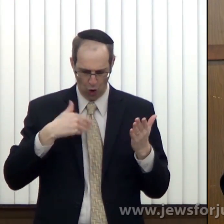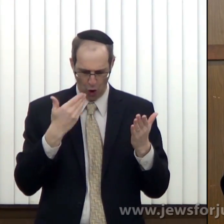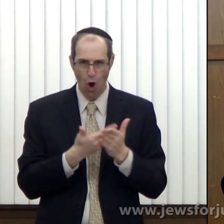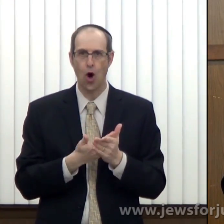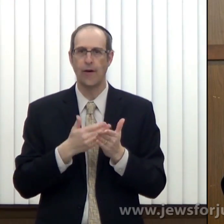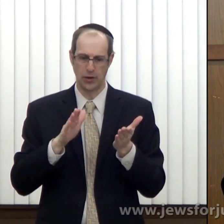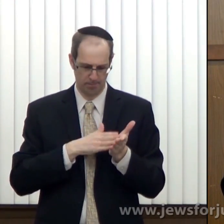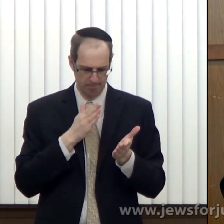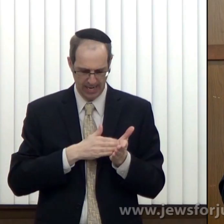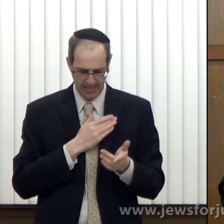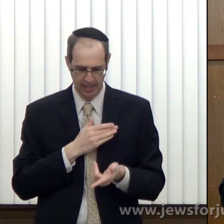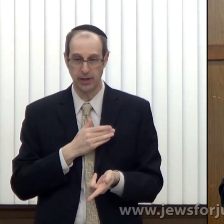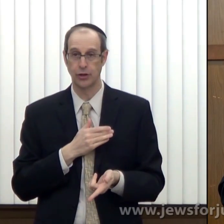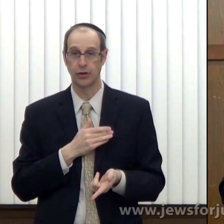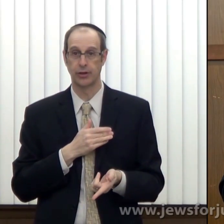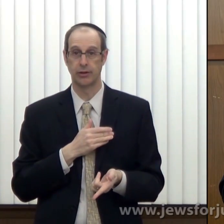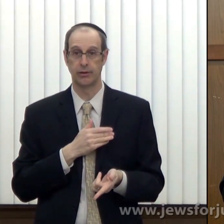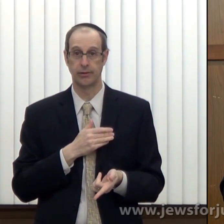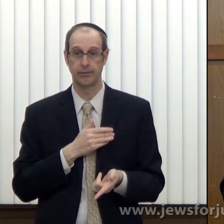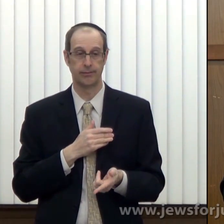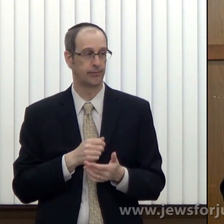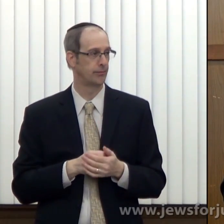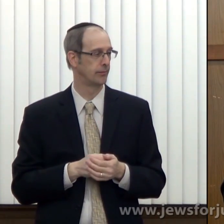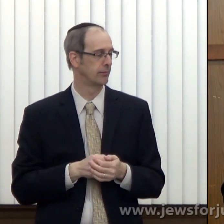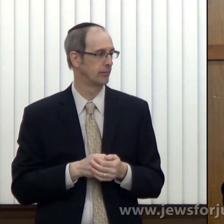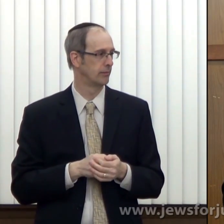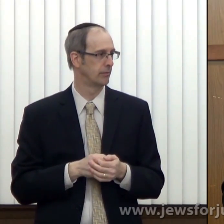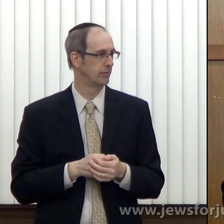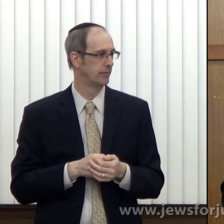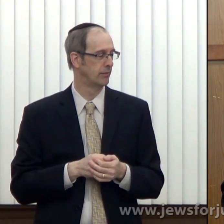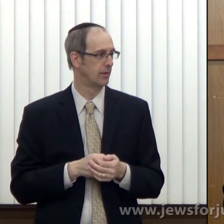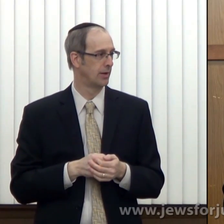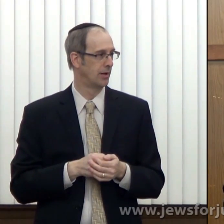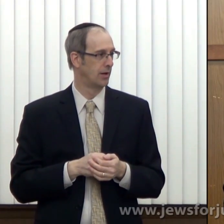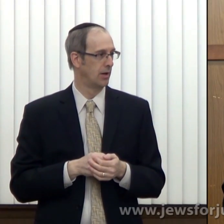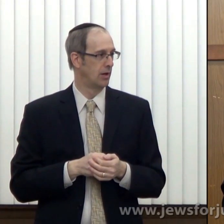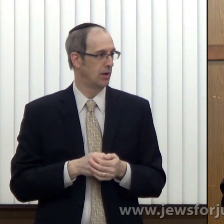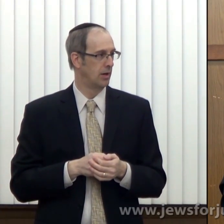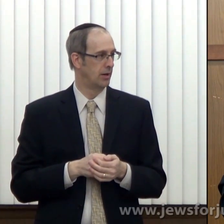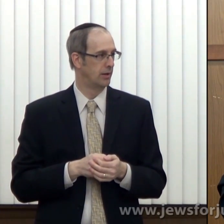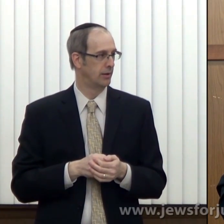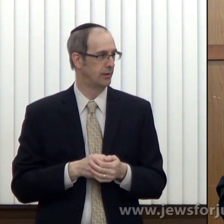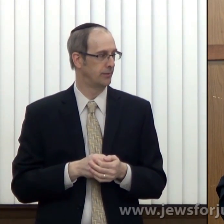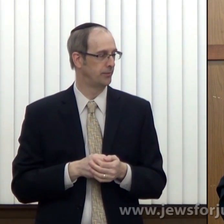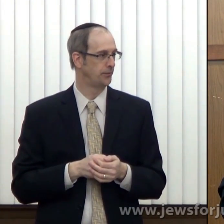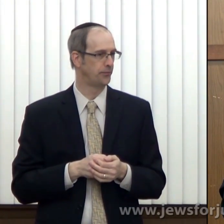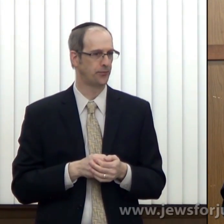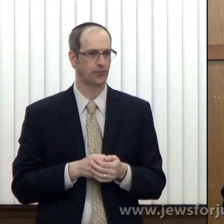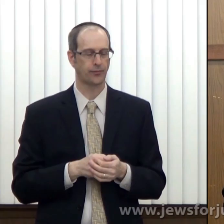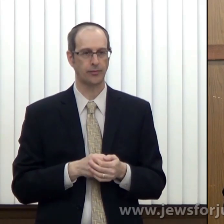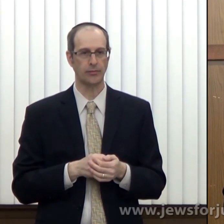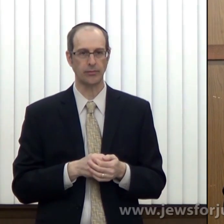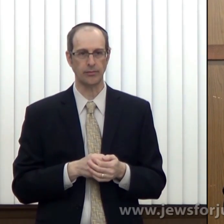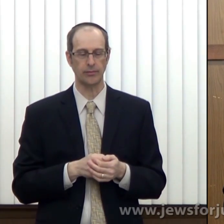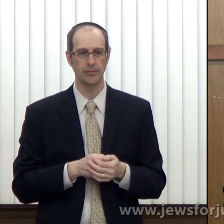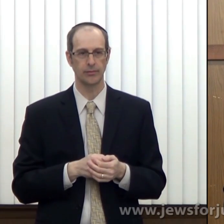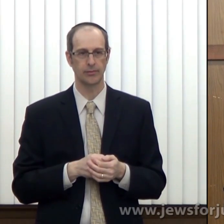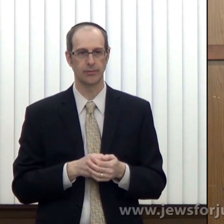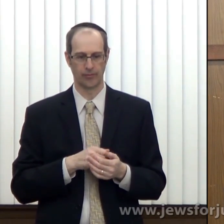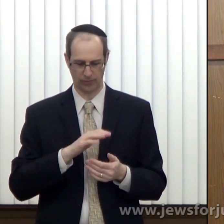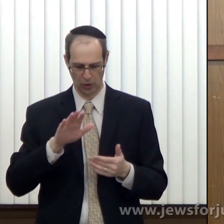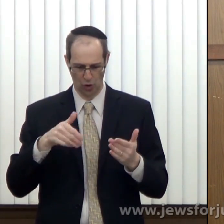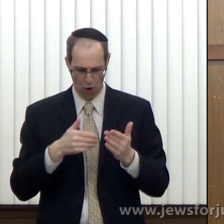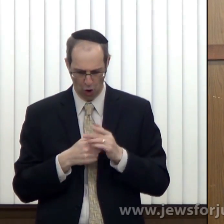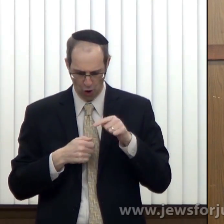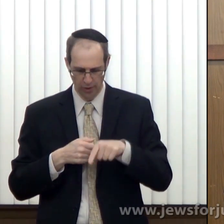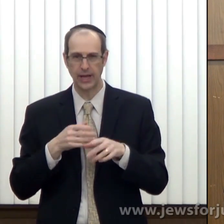the passages on these pages, what's interesting is that all